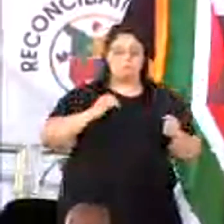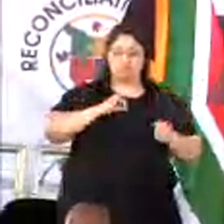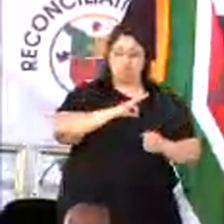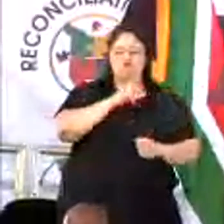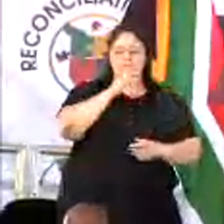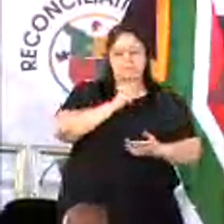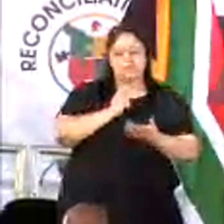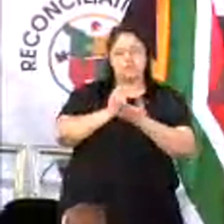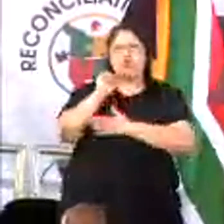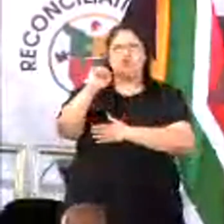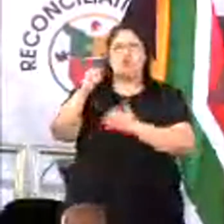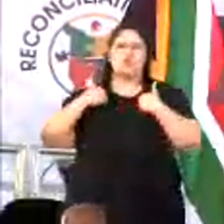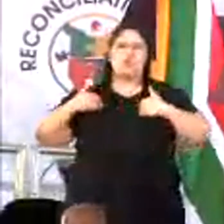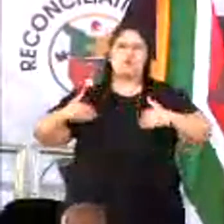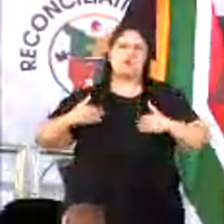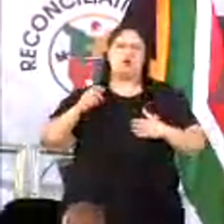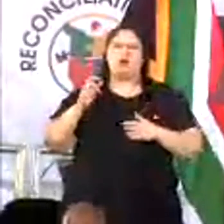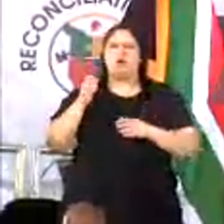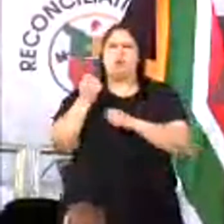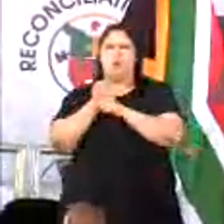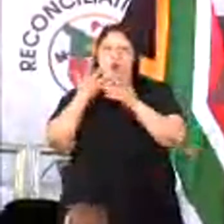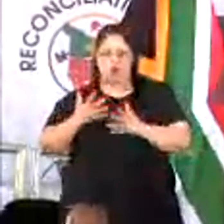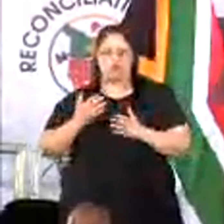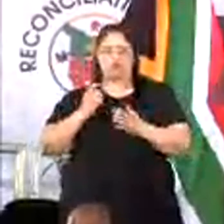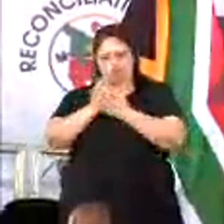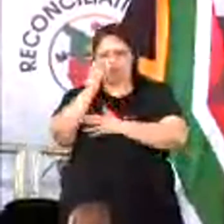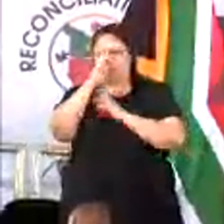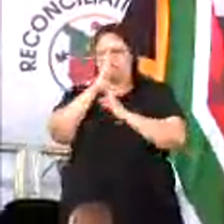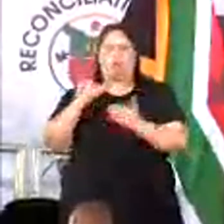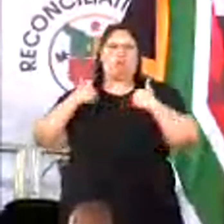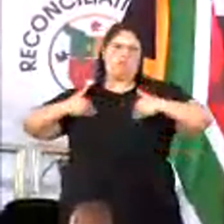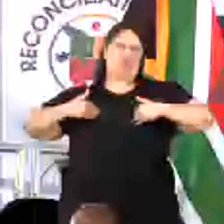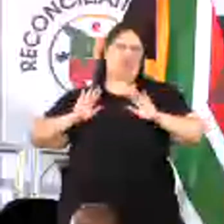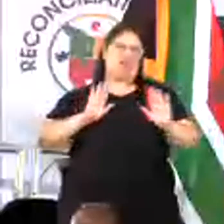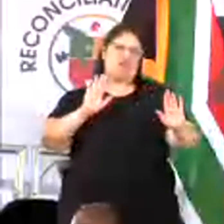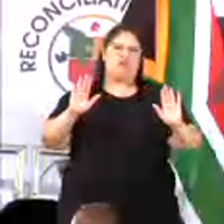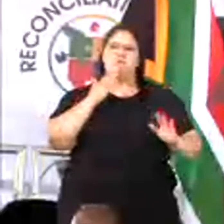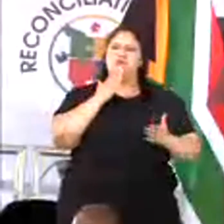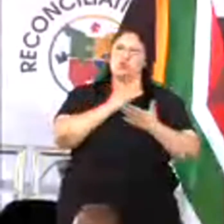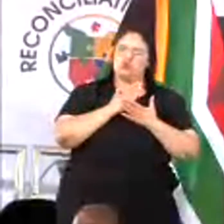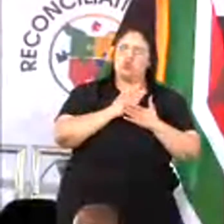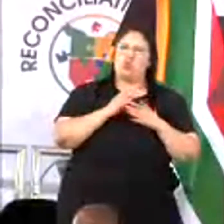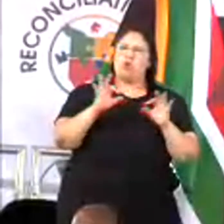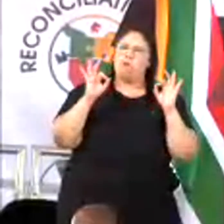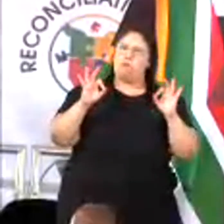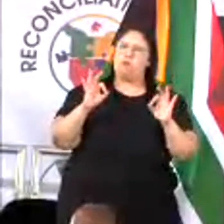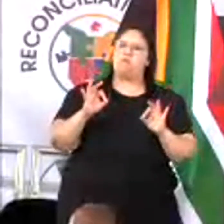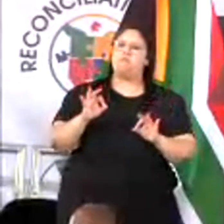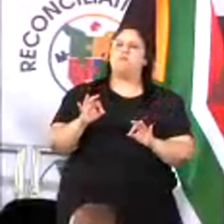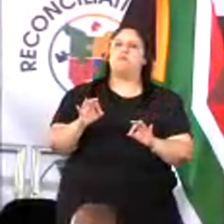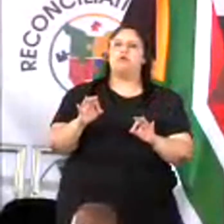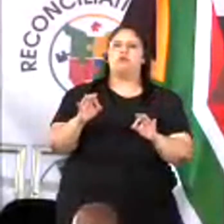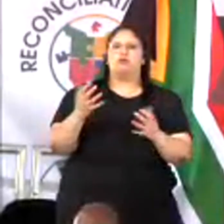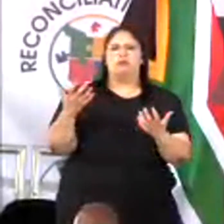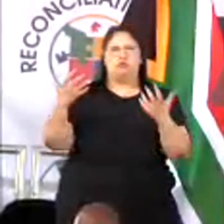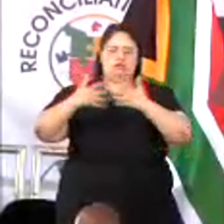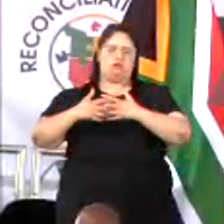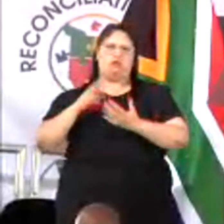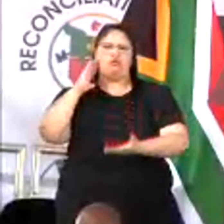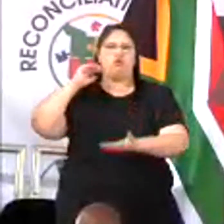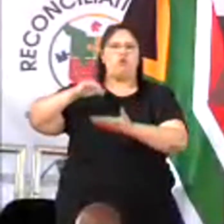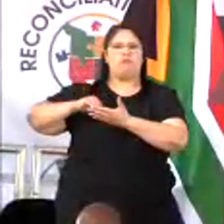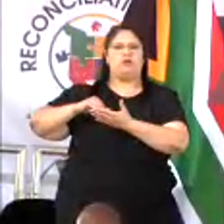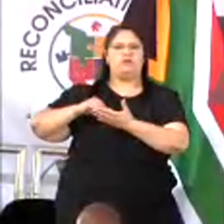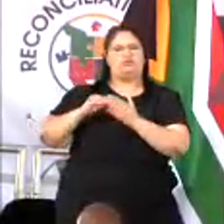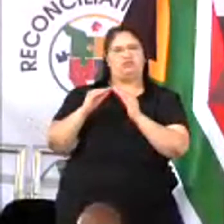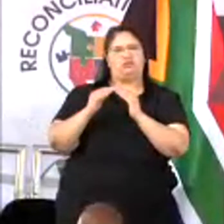their workers humanely and ensure that they have decent accommodation.